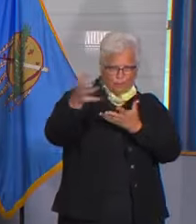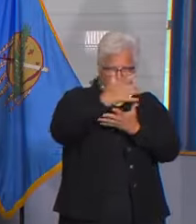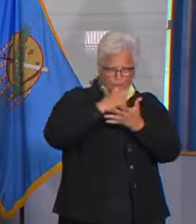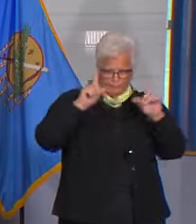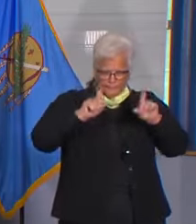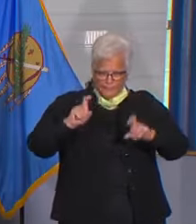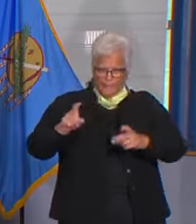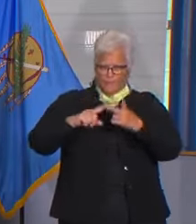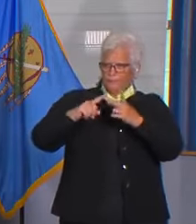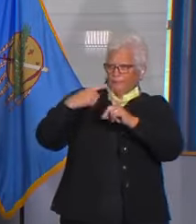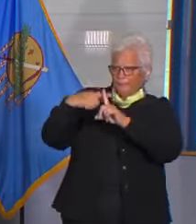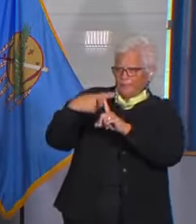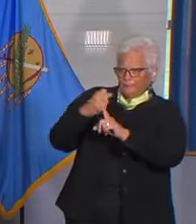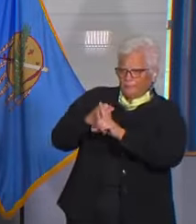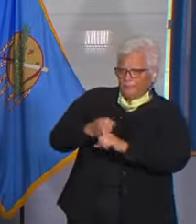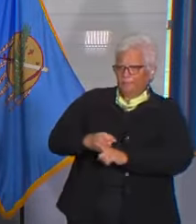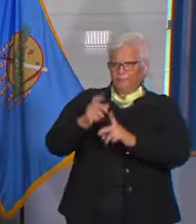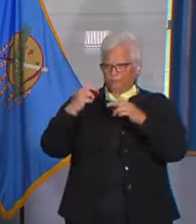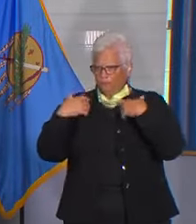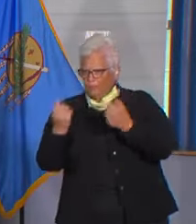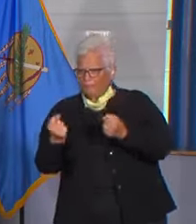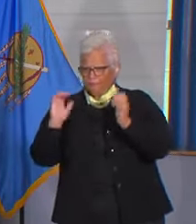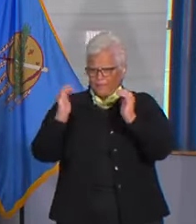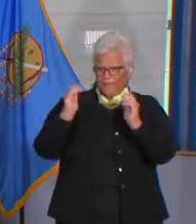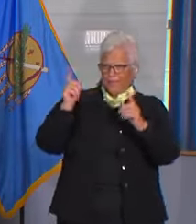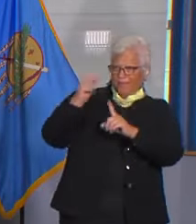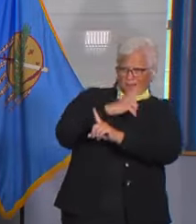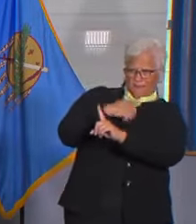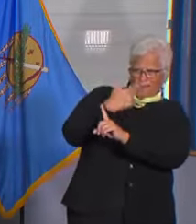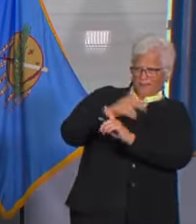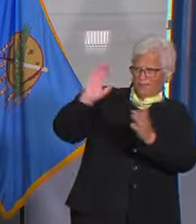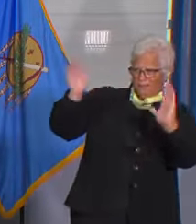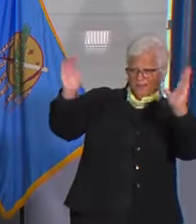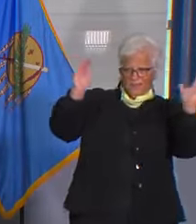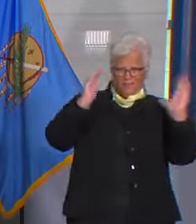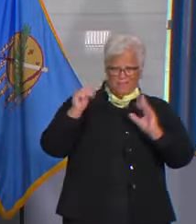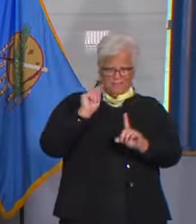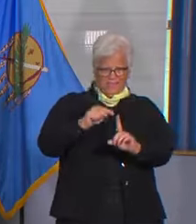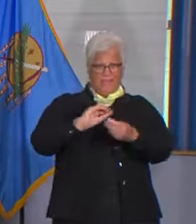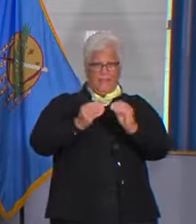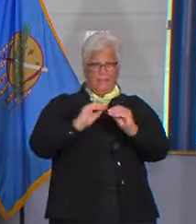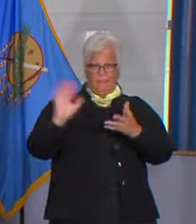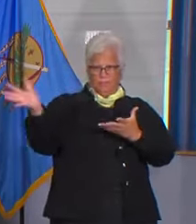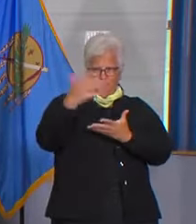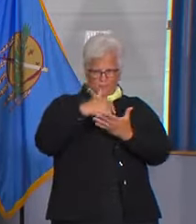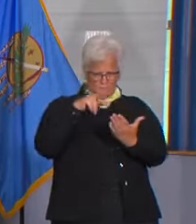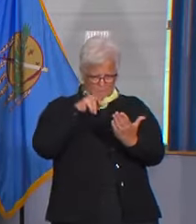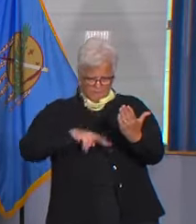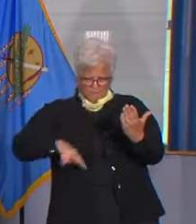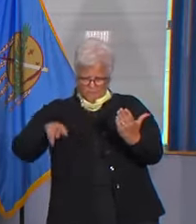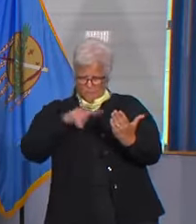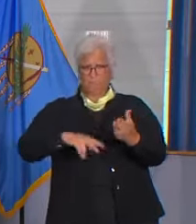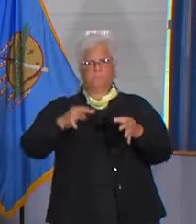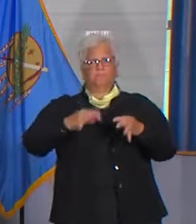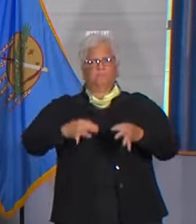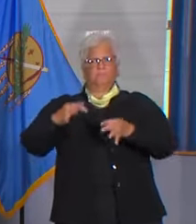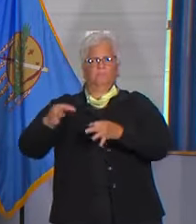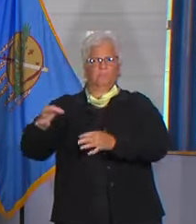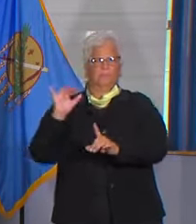comes down to it, when we decide what's best for Tulsa, we're talking with the Tulsa Health Department and our hospitals, and we'll continue to do